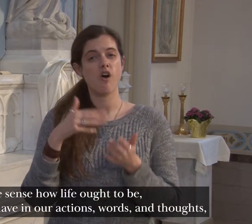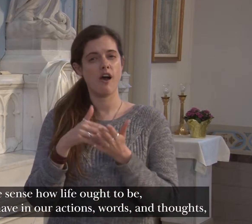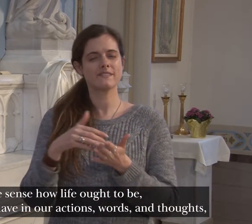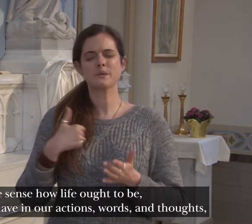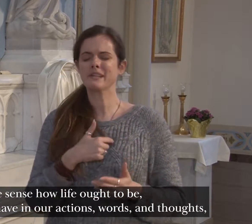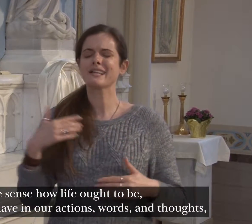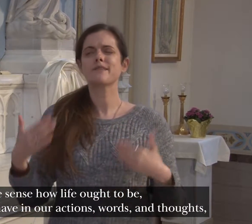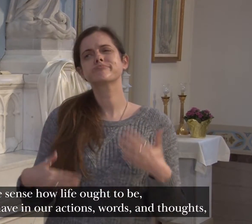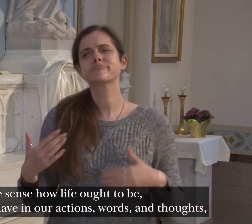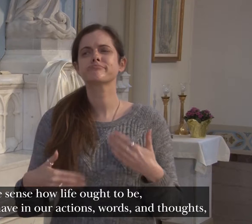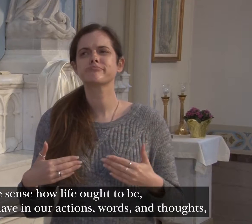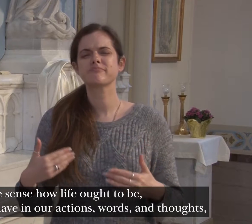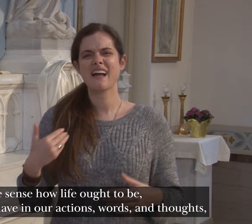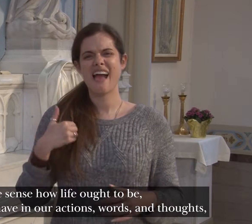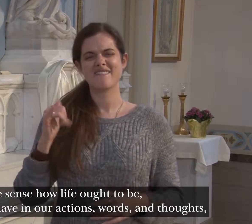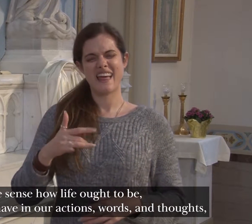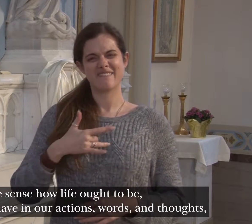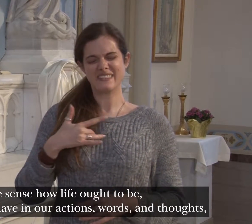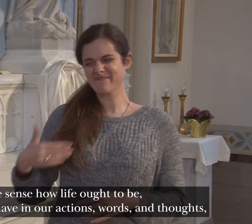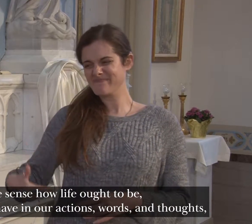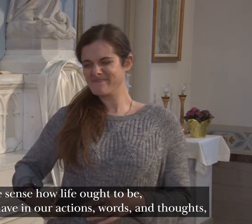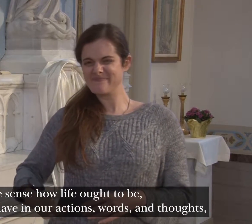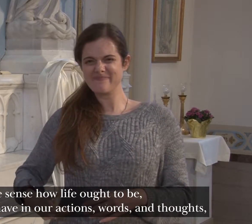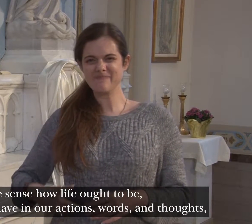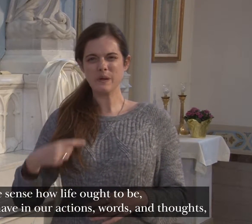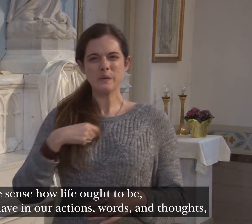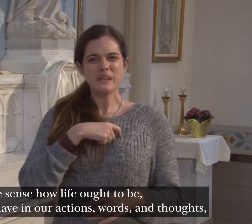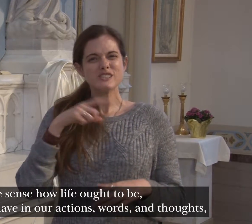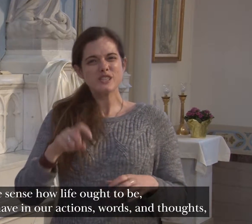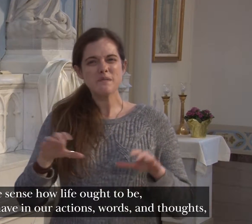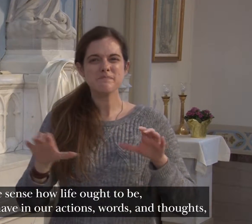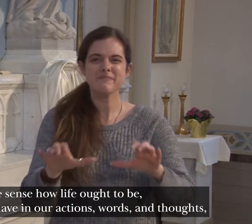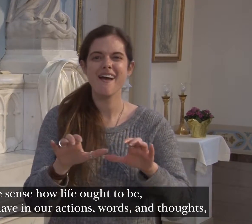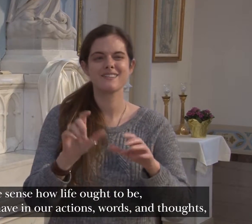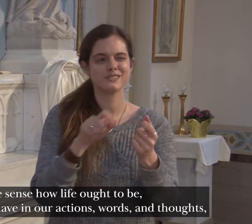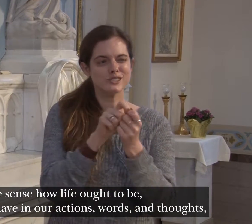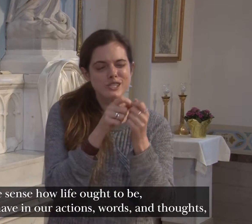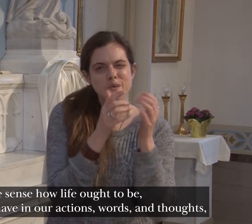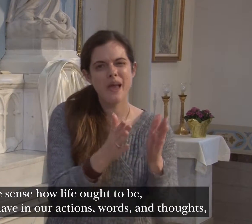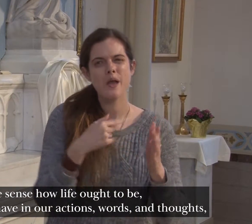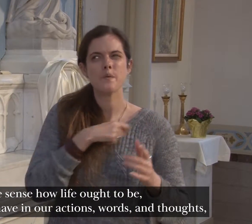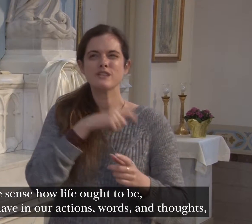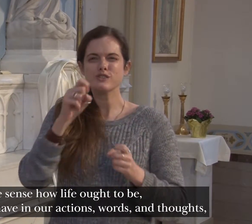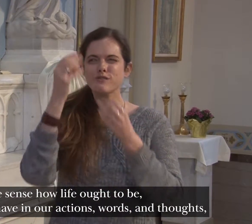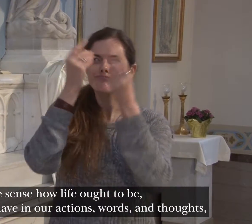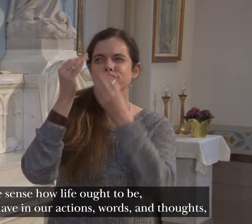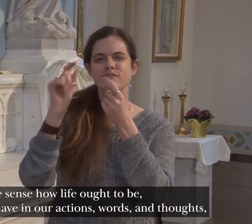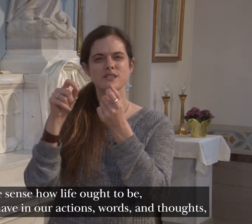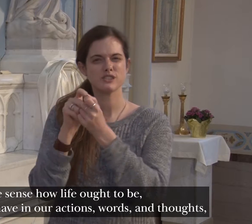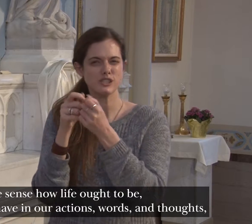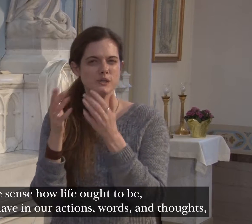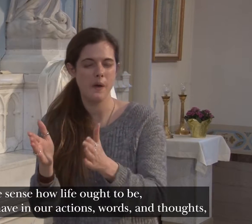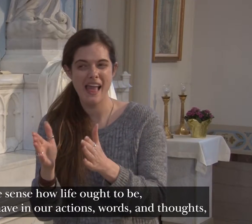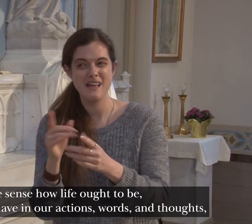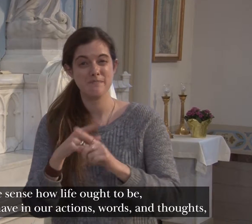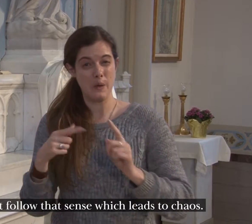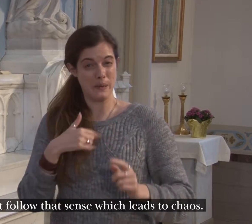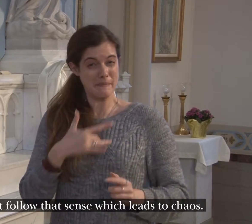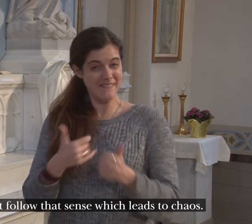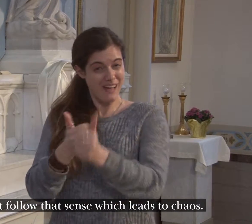Often we sense how life ought to be, how we ought to behave in our actions, words, and thoughts. But in